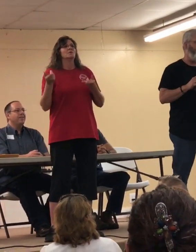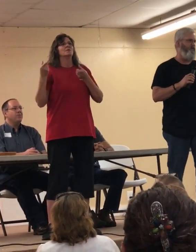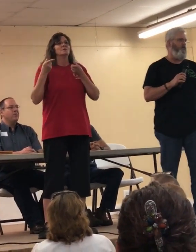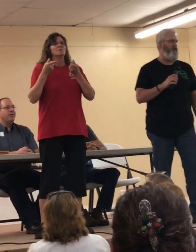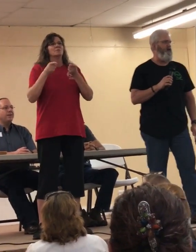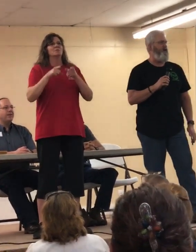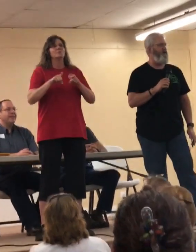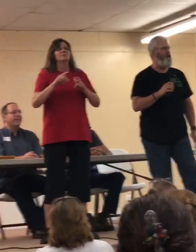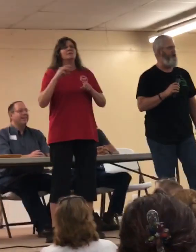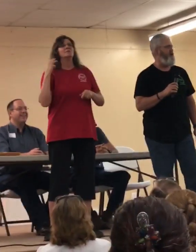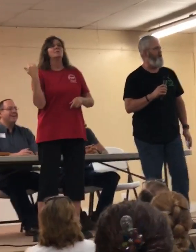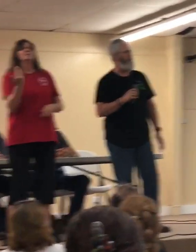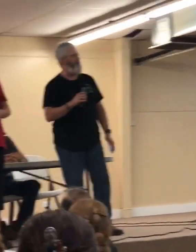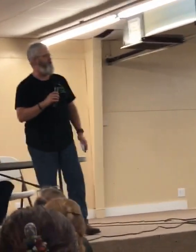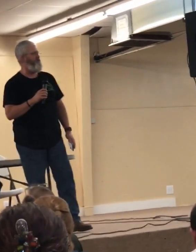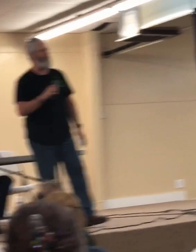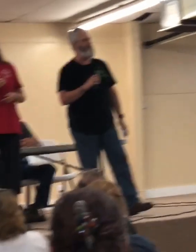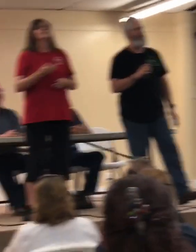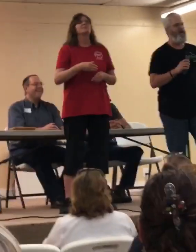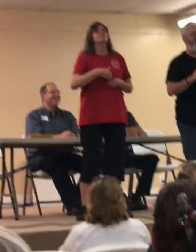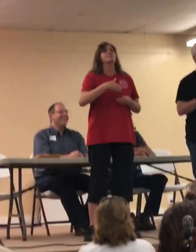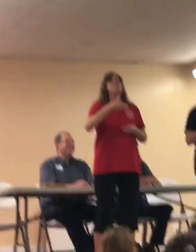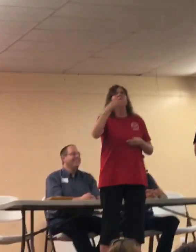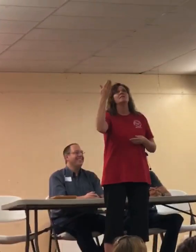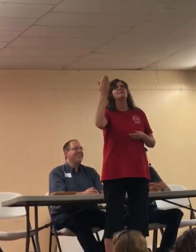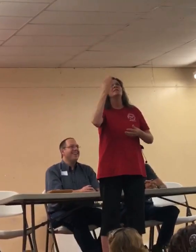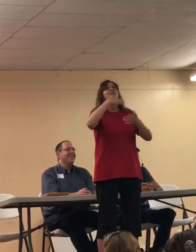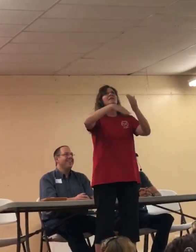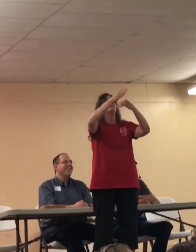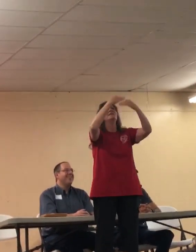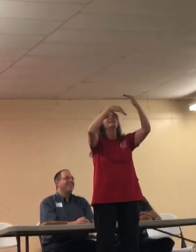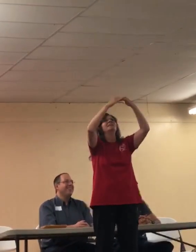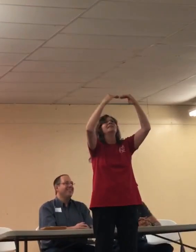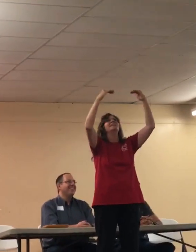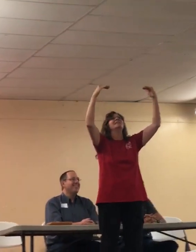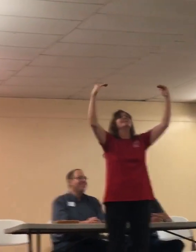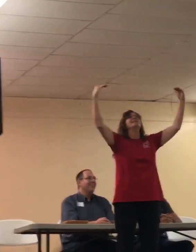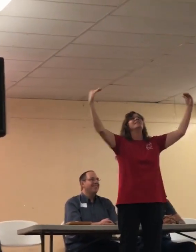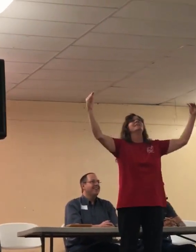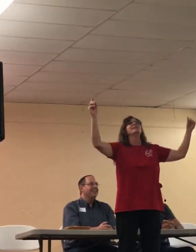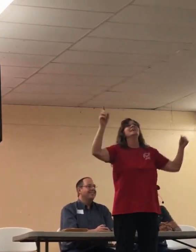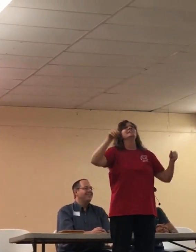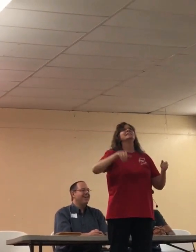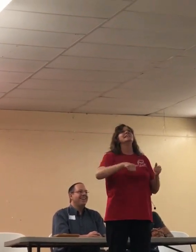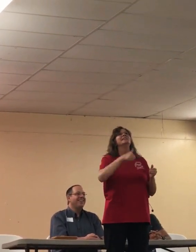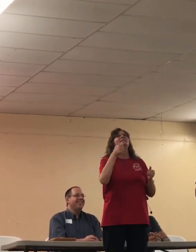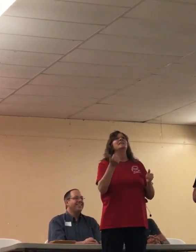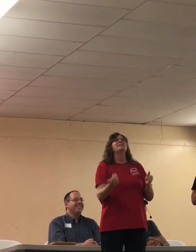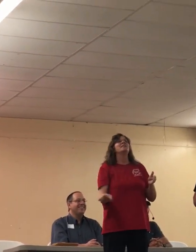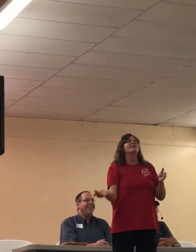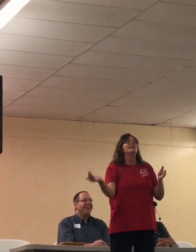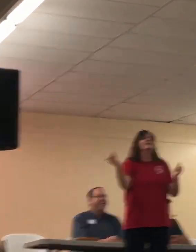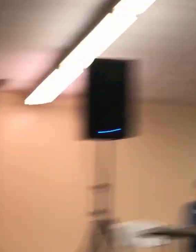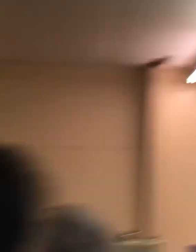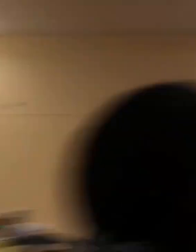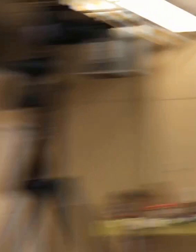When we've been there ten